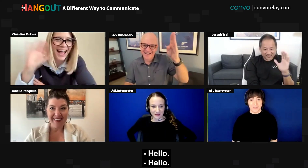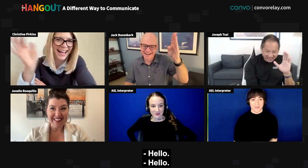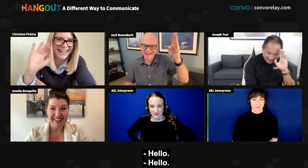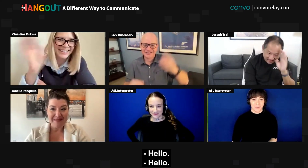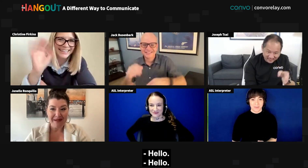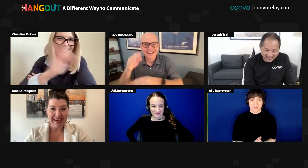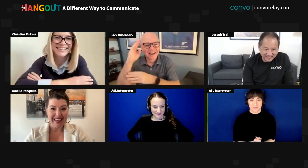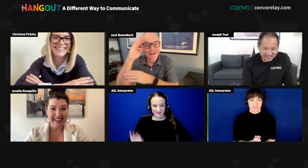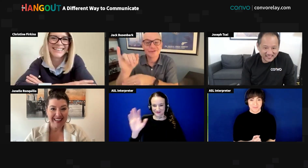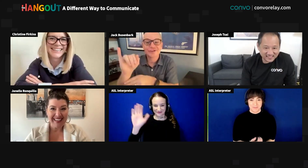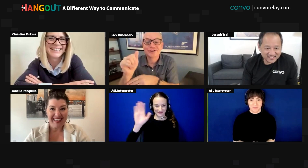Hello.